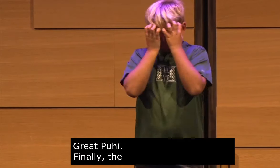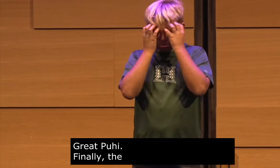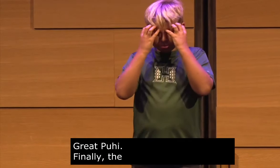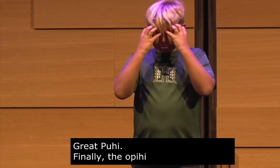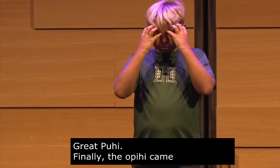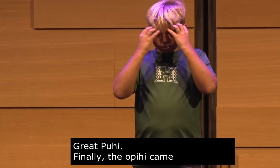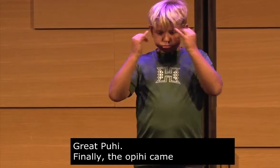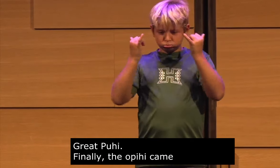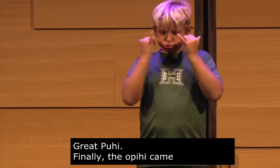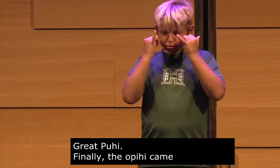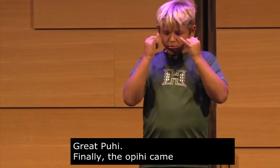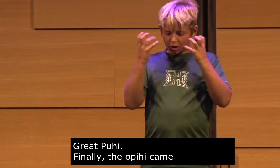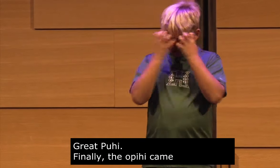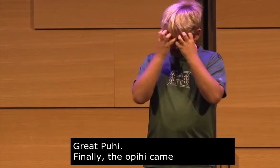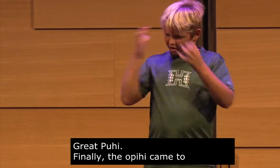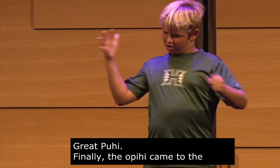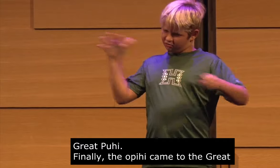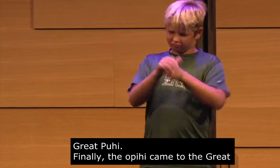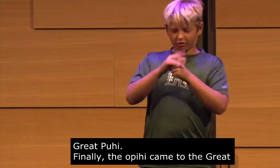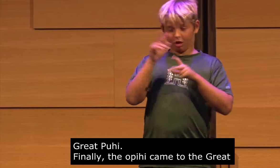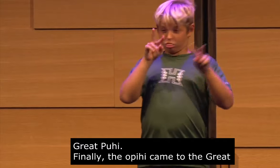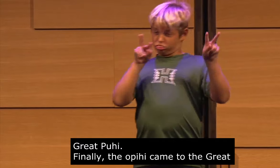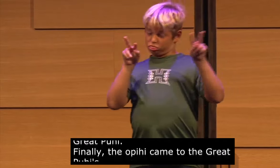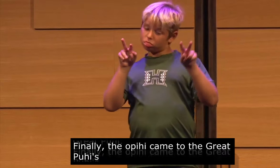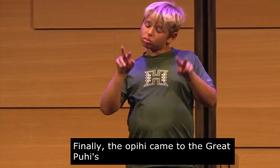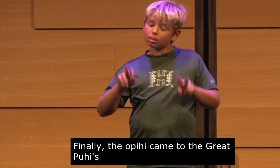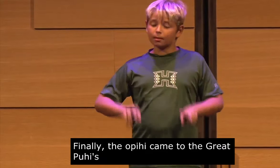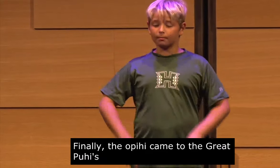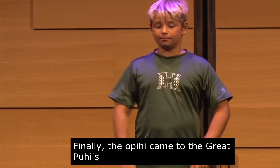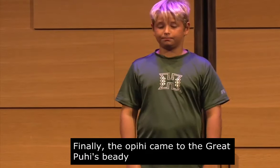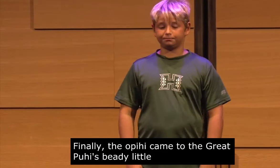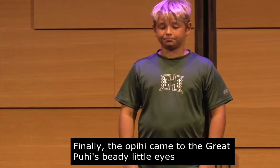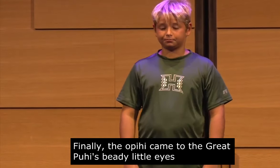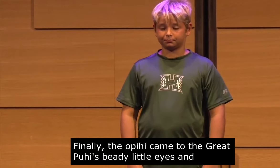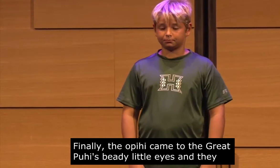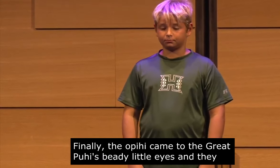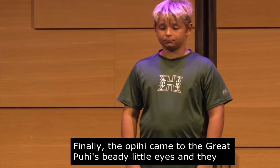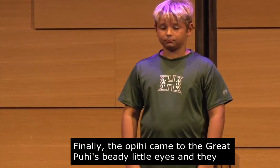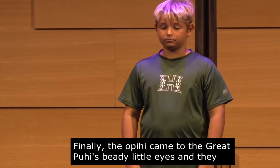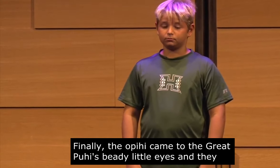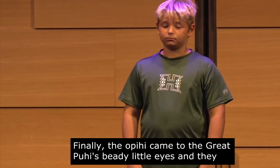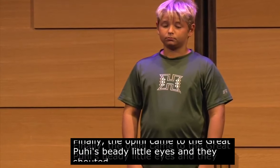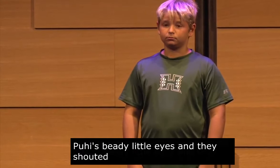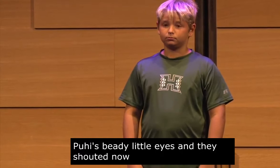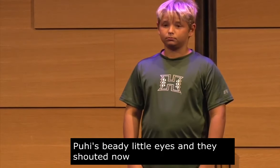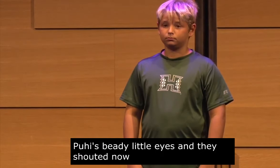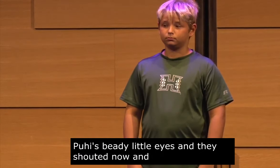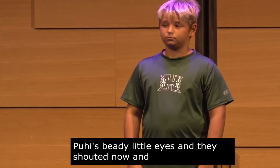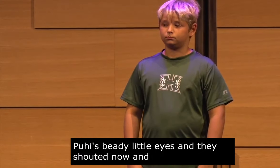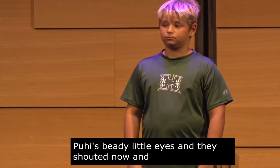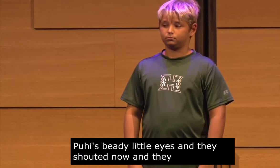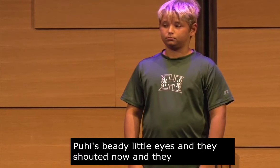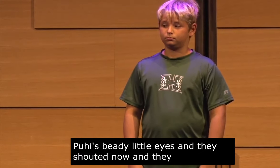Finally, the Opihai came to the great Puhi's beady little eyes, and they shouted, "Now!" and they slid over an eye, covering them.